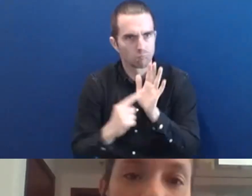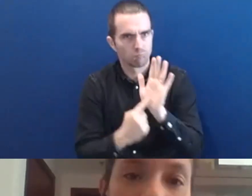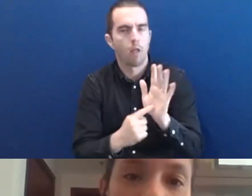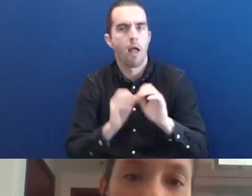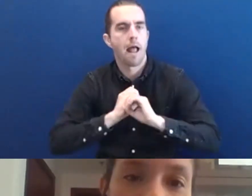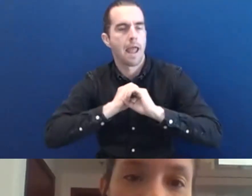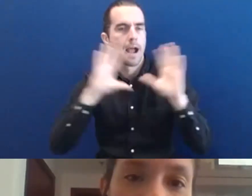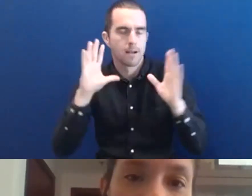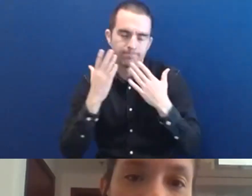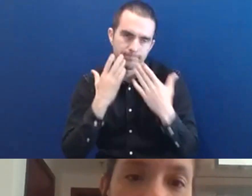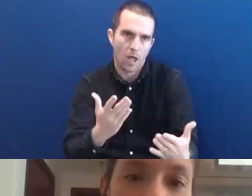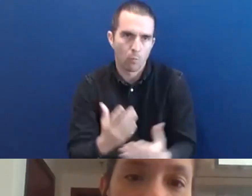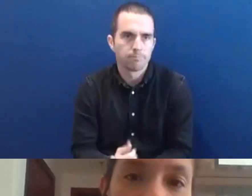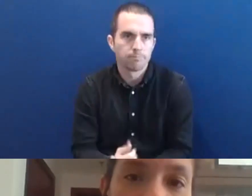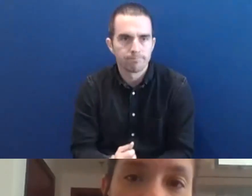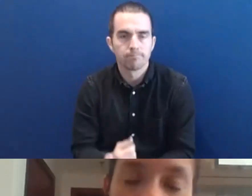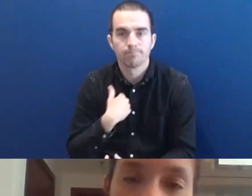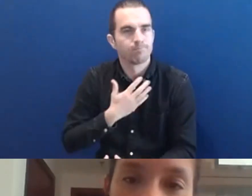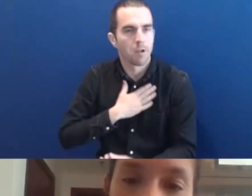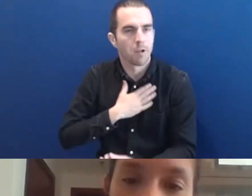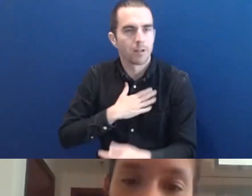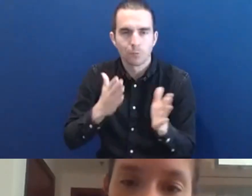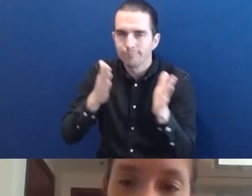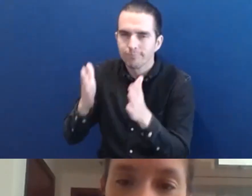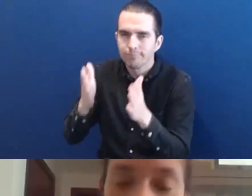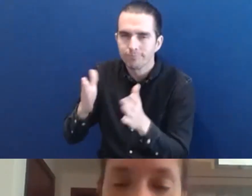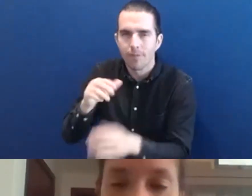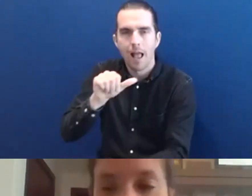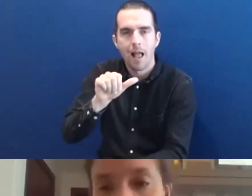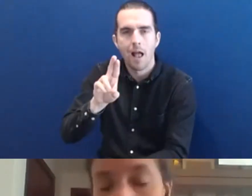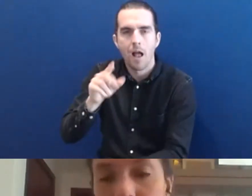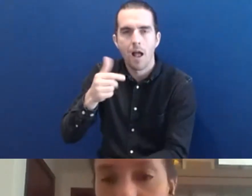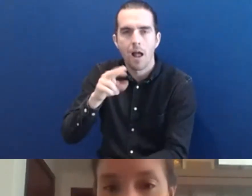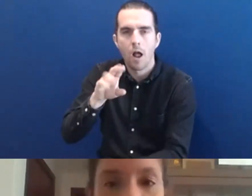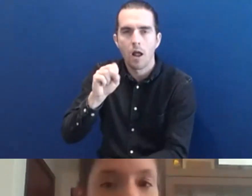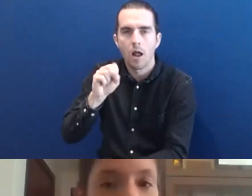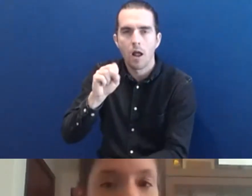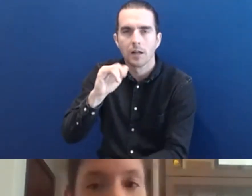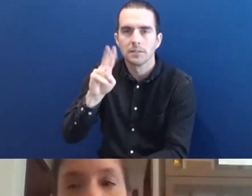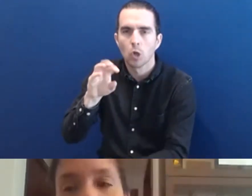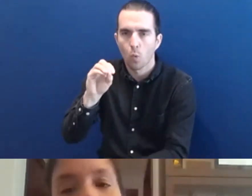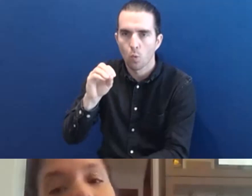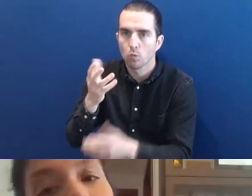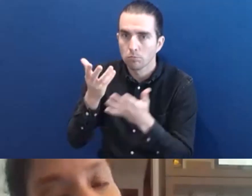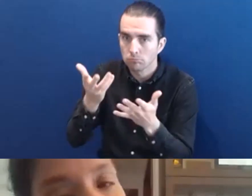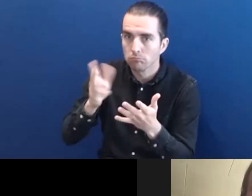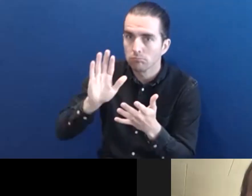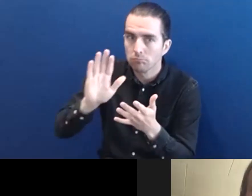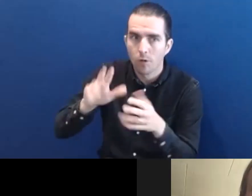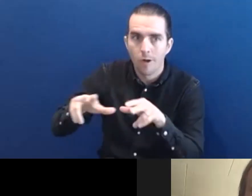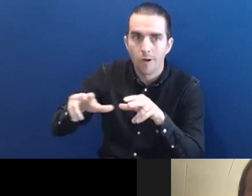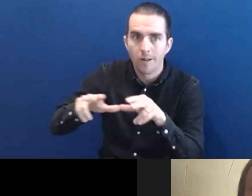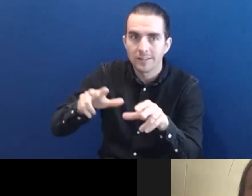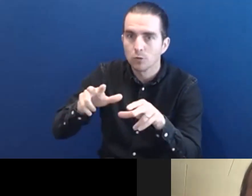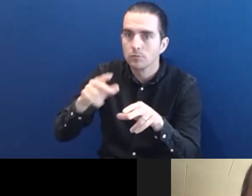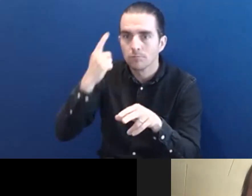like to ask you, so your network of organizations of people with disabilities is